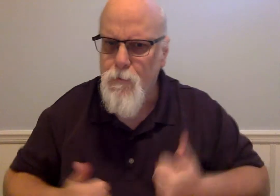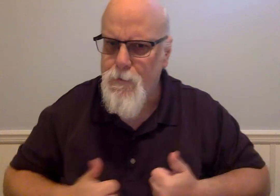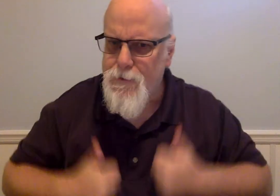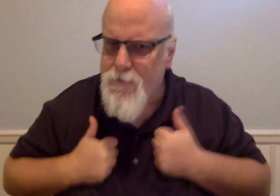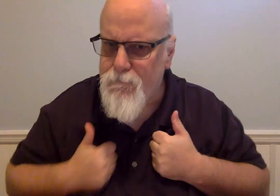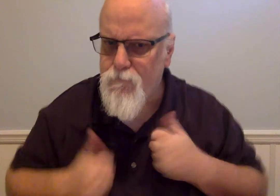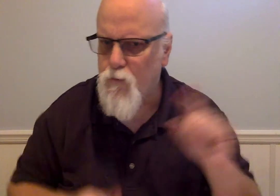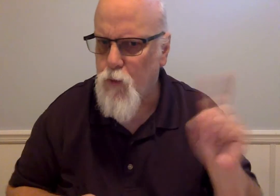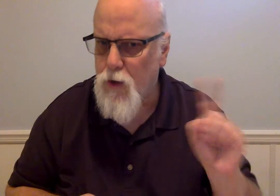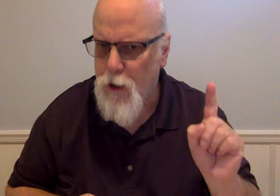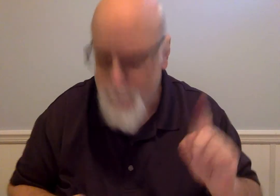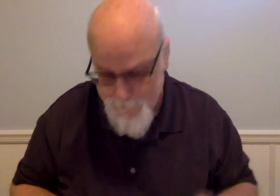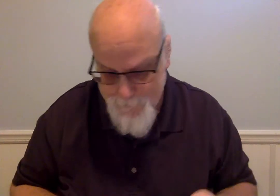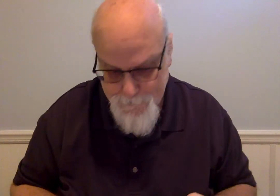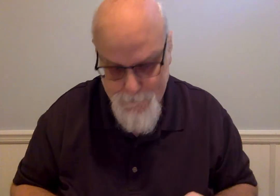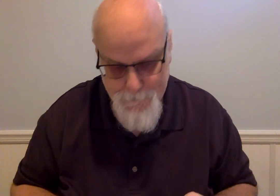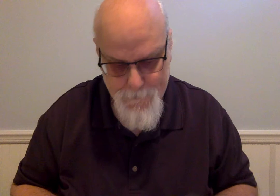so where you live.